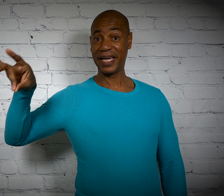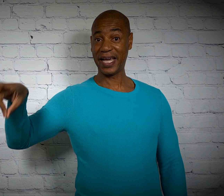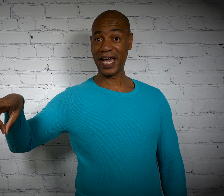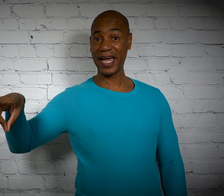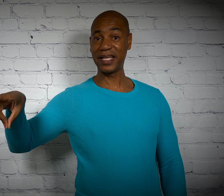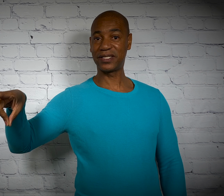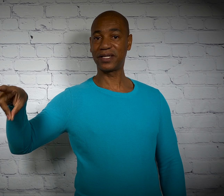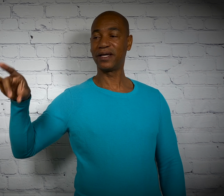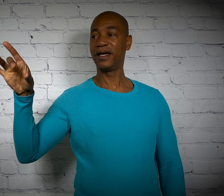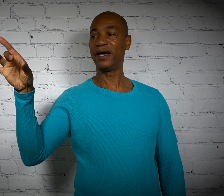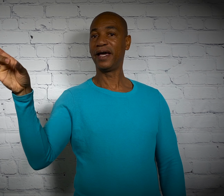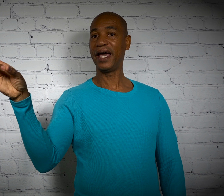88,